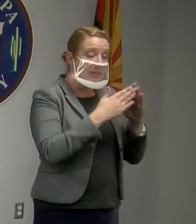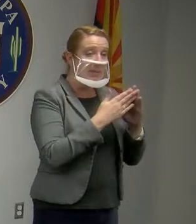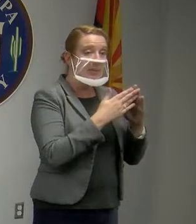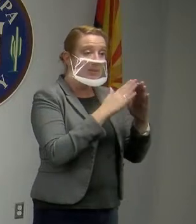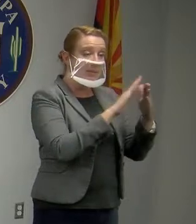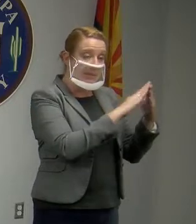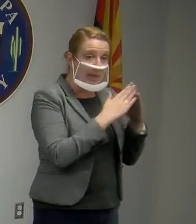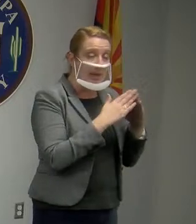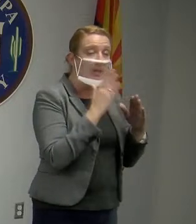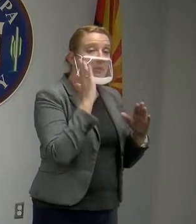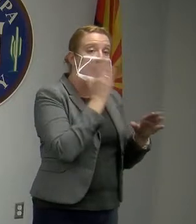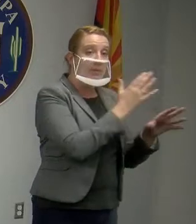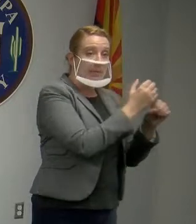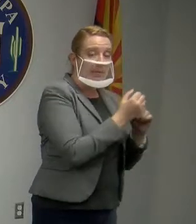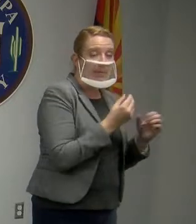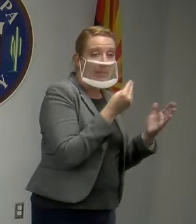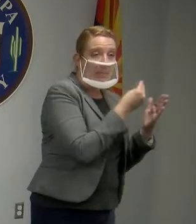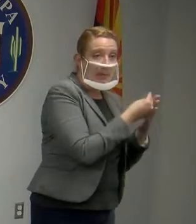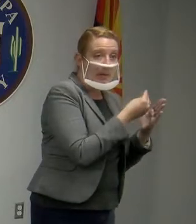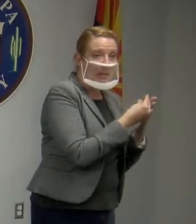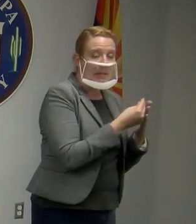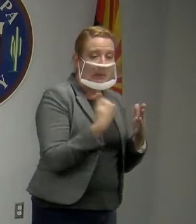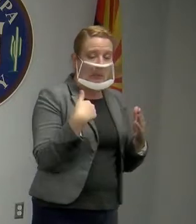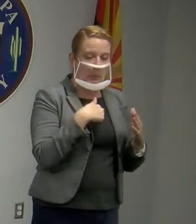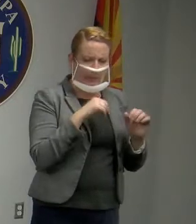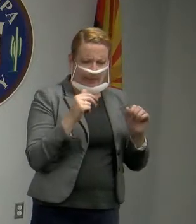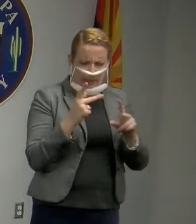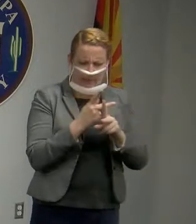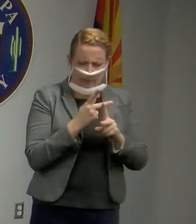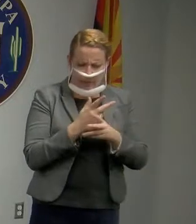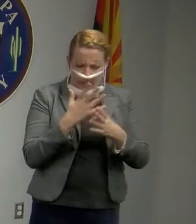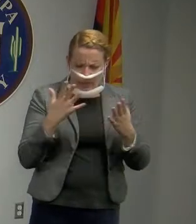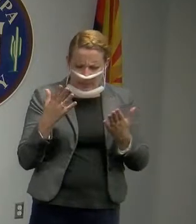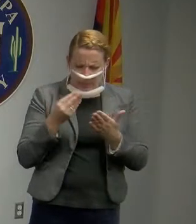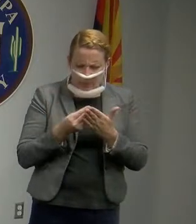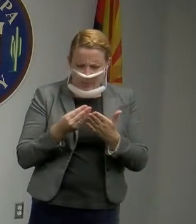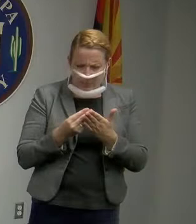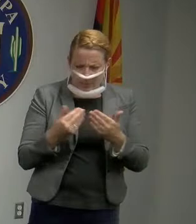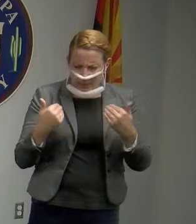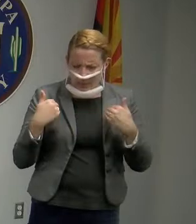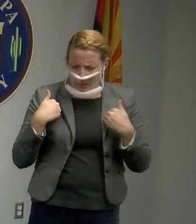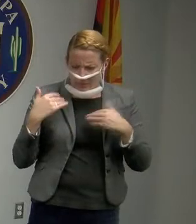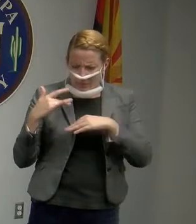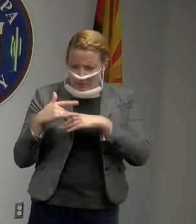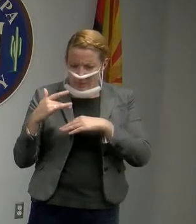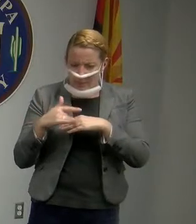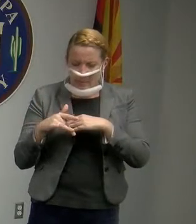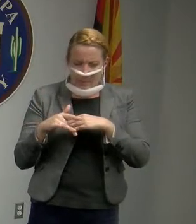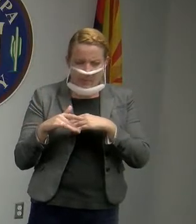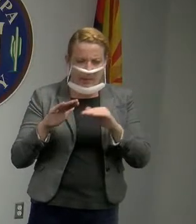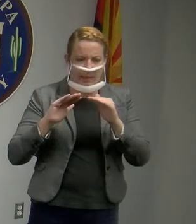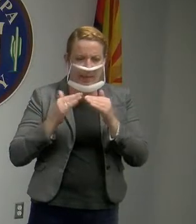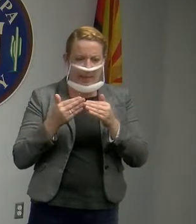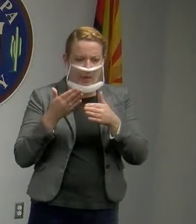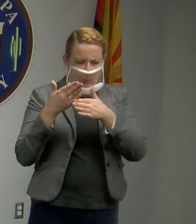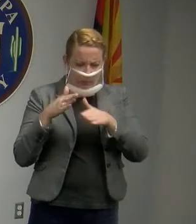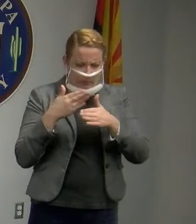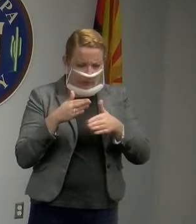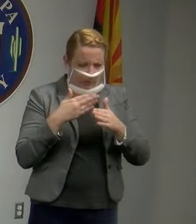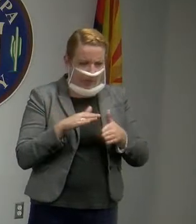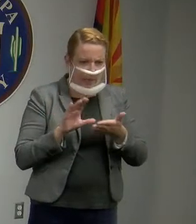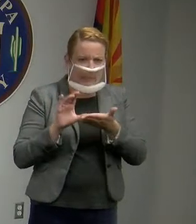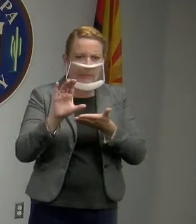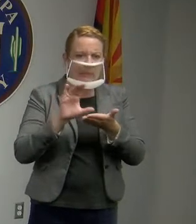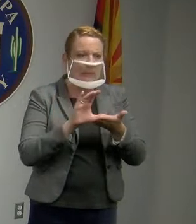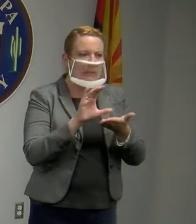the wheels were already turning on many of these programs. How would we divide it up? Much of this we don't know. We've never had